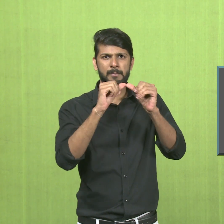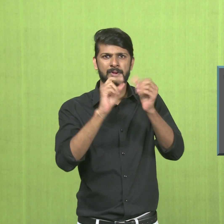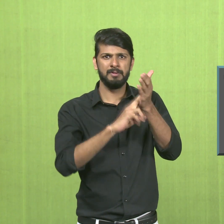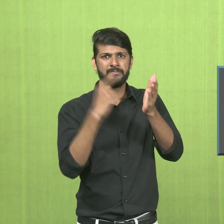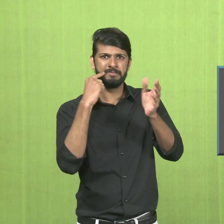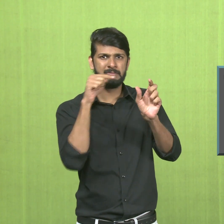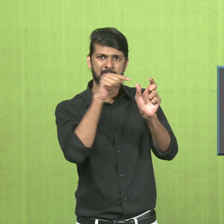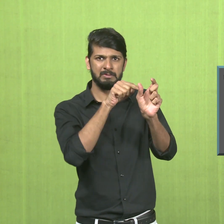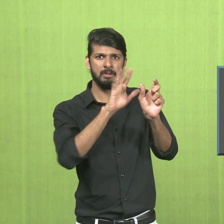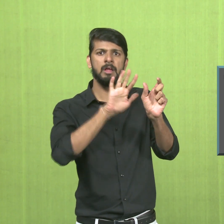Madhubani